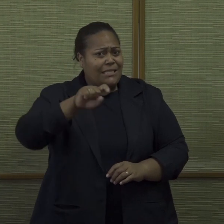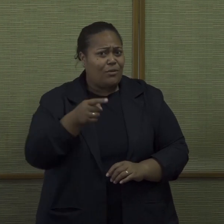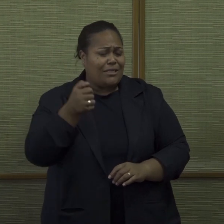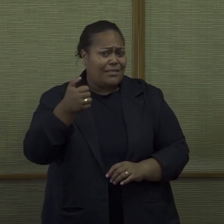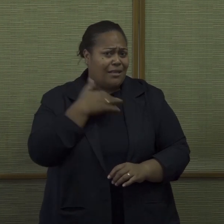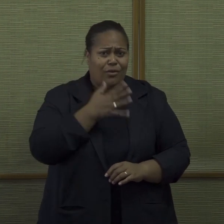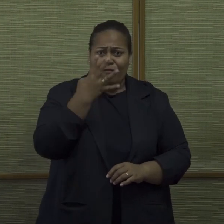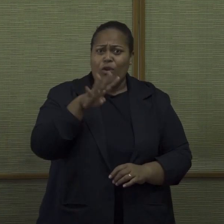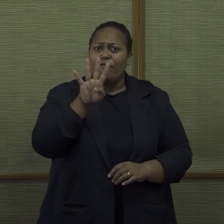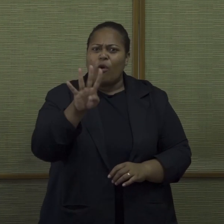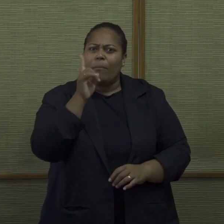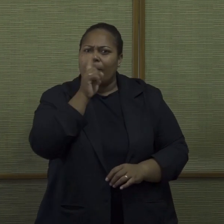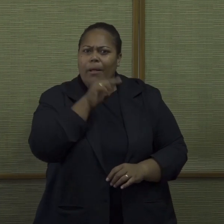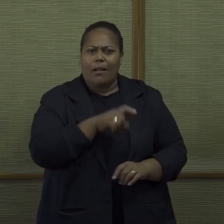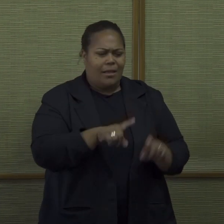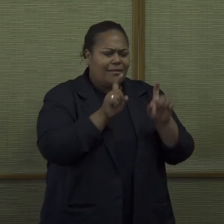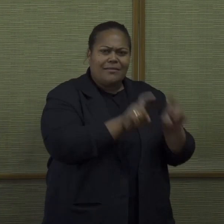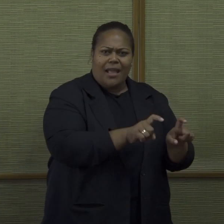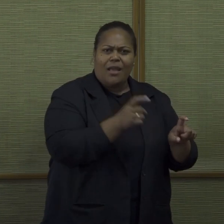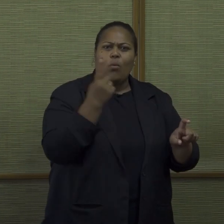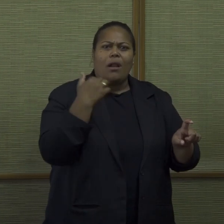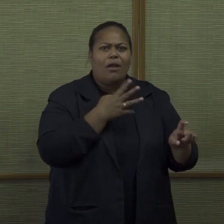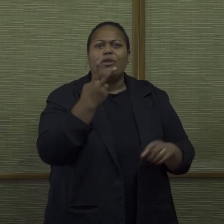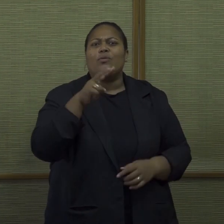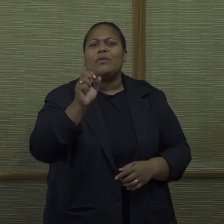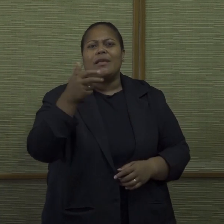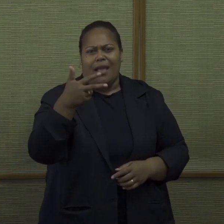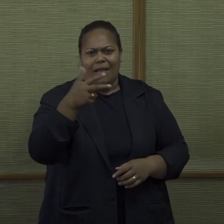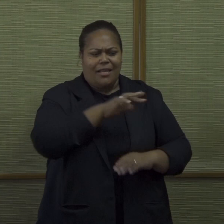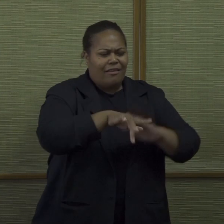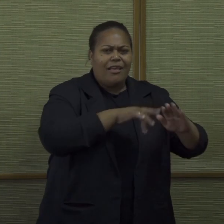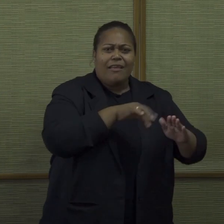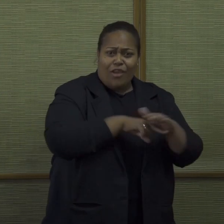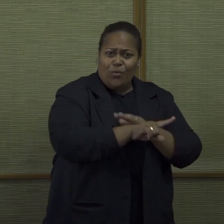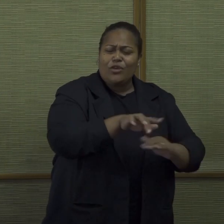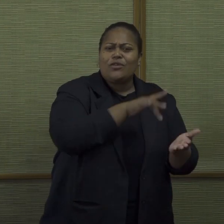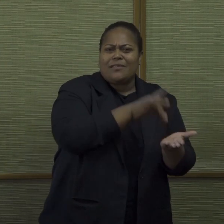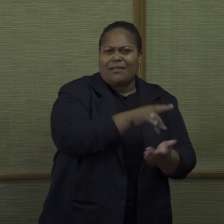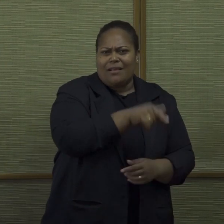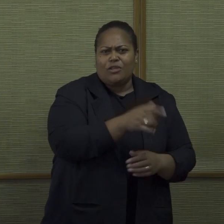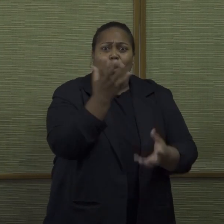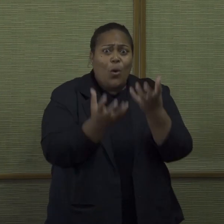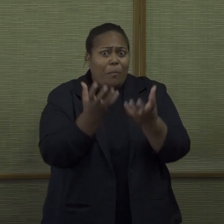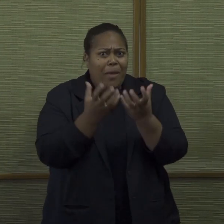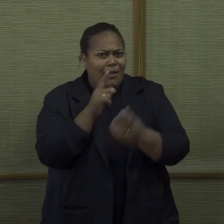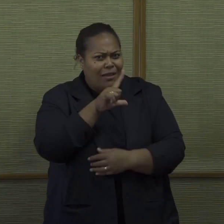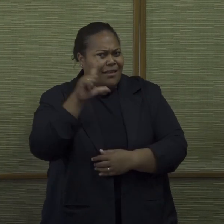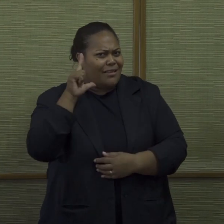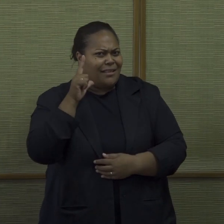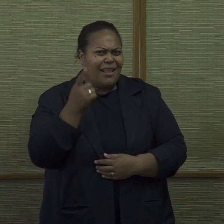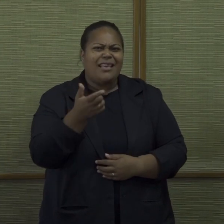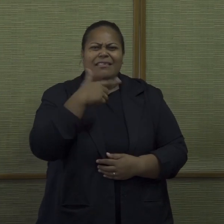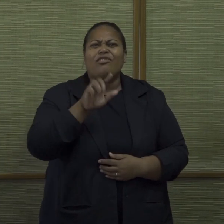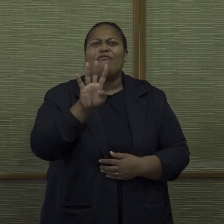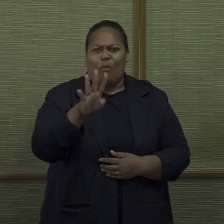6,644 evacuees in 128 evacuation centers as compared to 74 evacuation centers